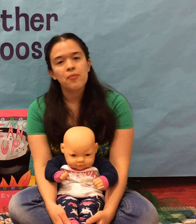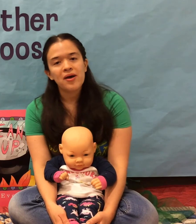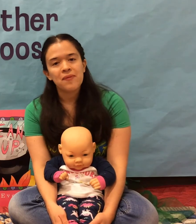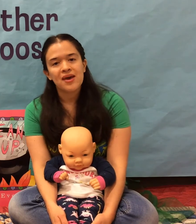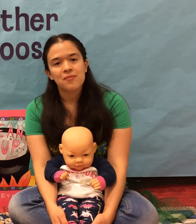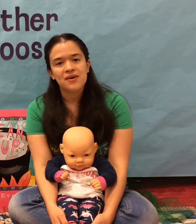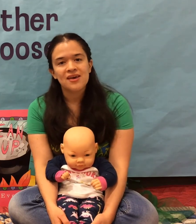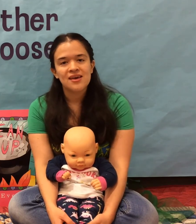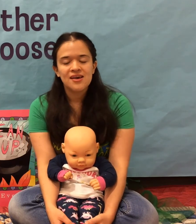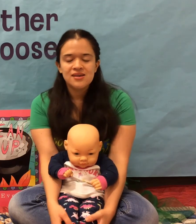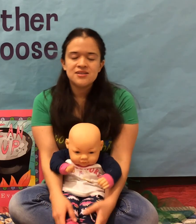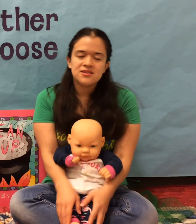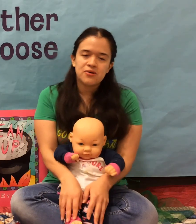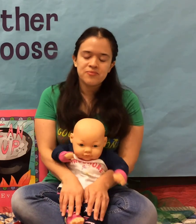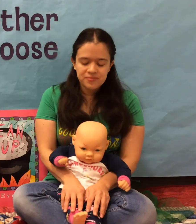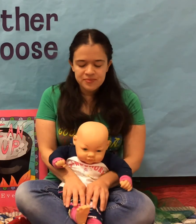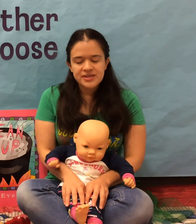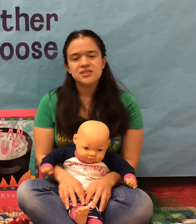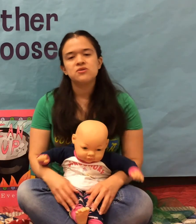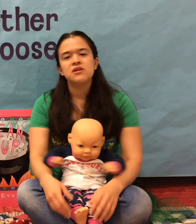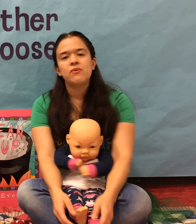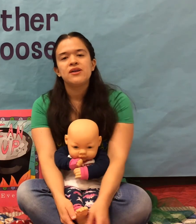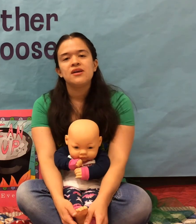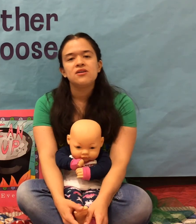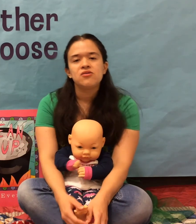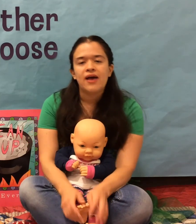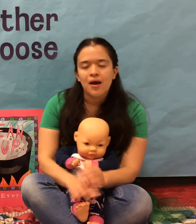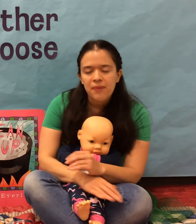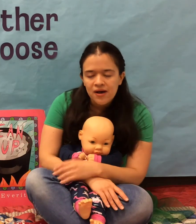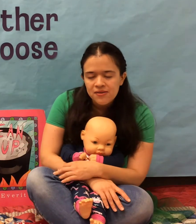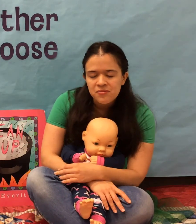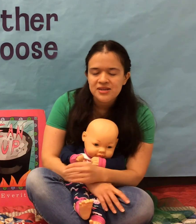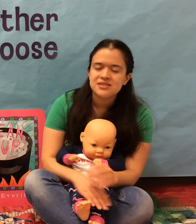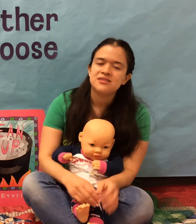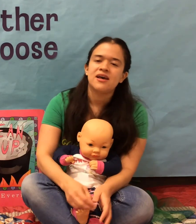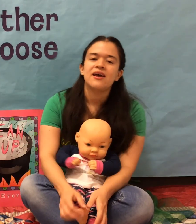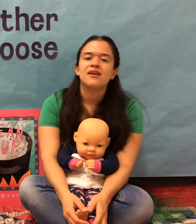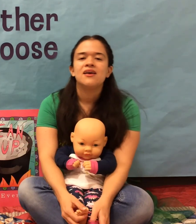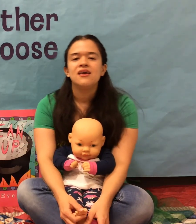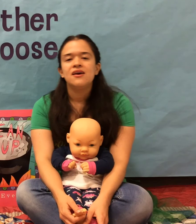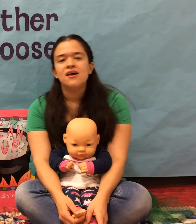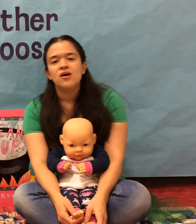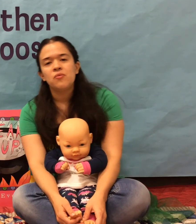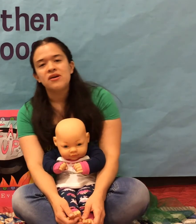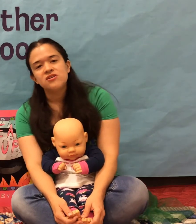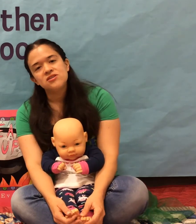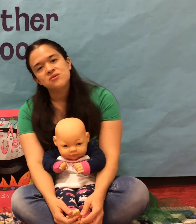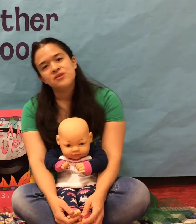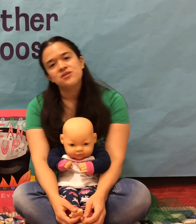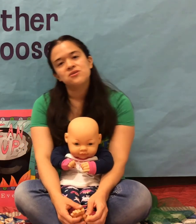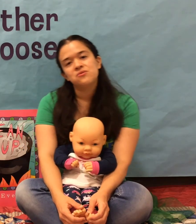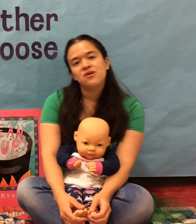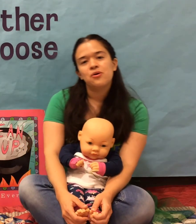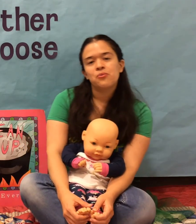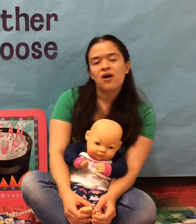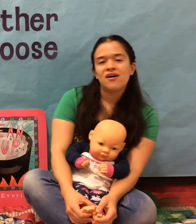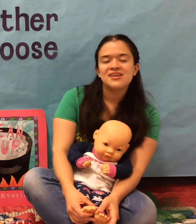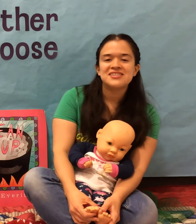Rock-a-Bye Baby. So place your little one in your lap, hug them nice and tight, and we are just going to rock and